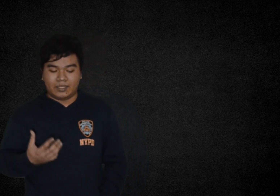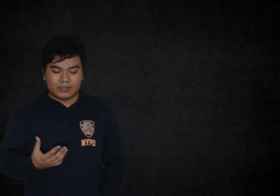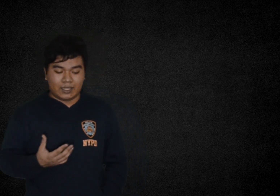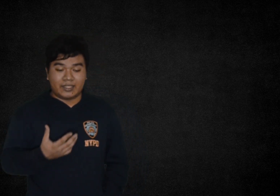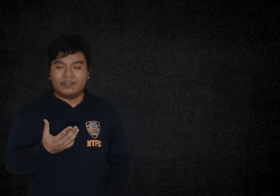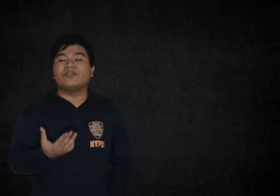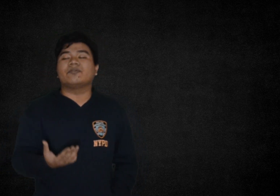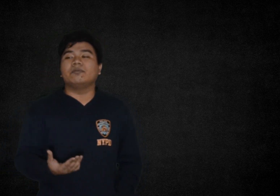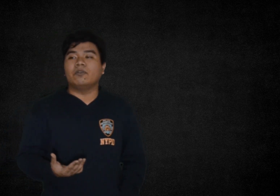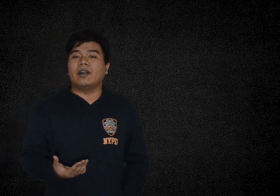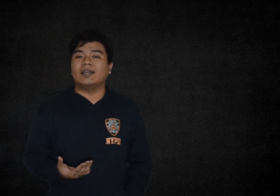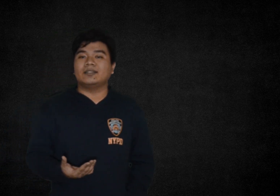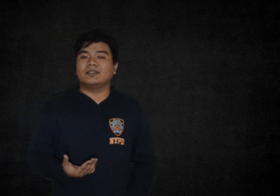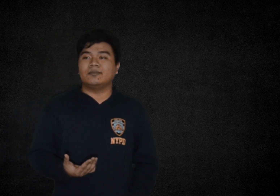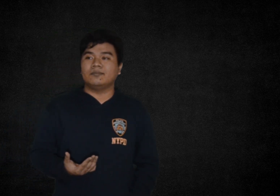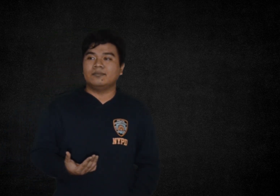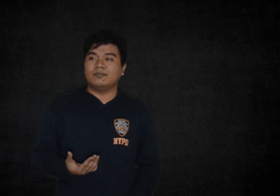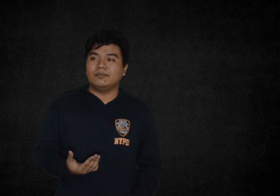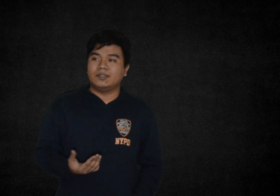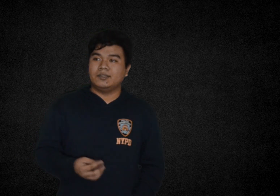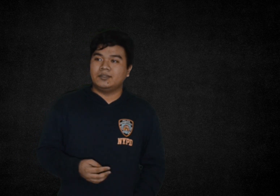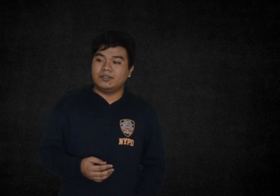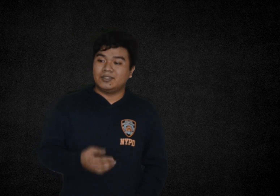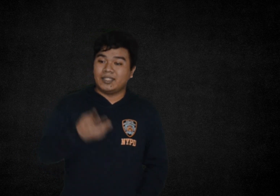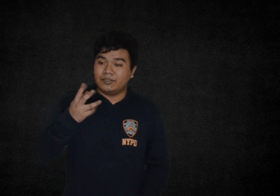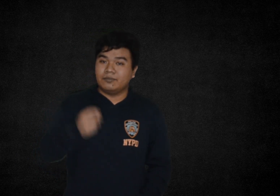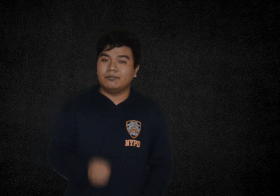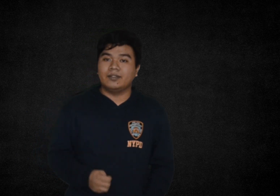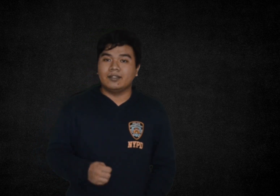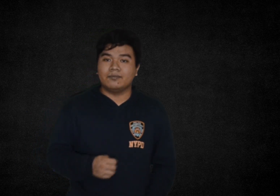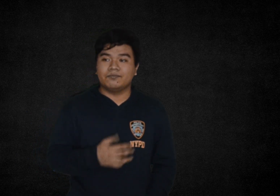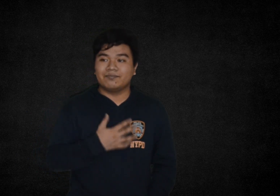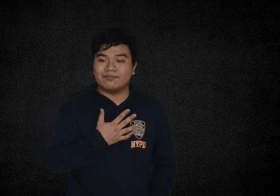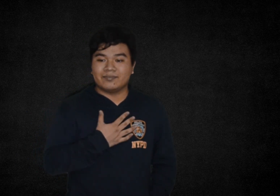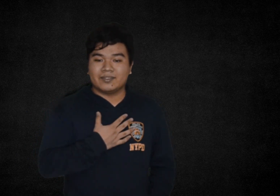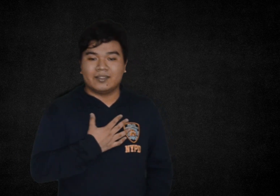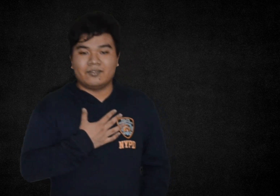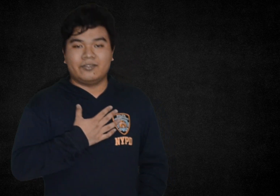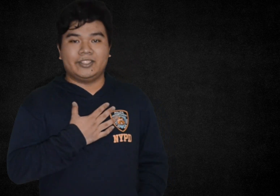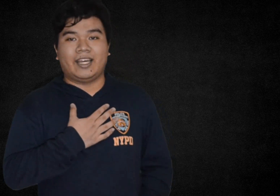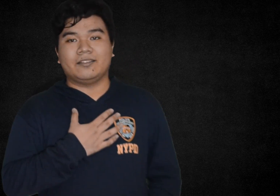a gift for us. So thank you for that.